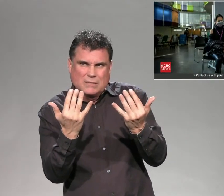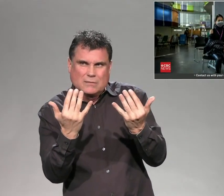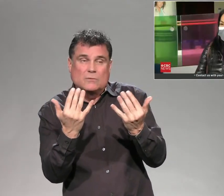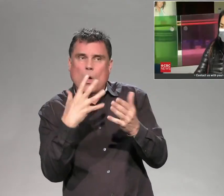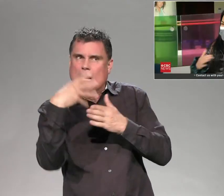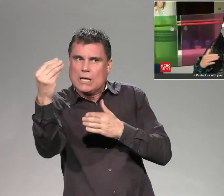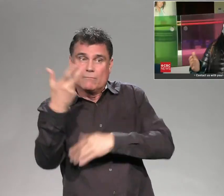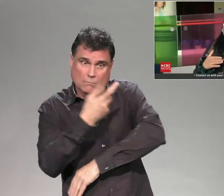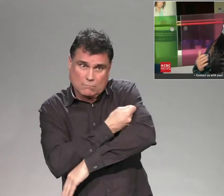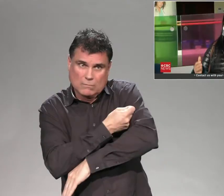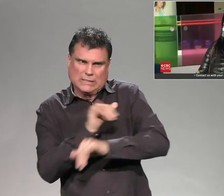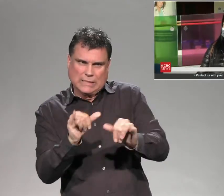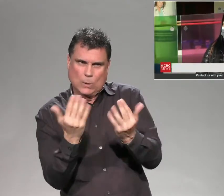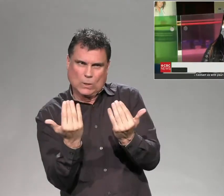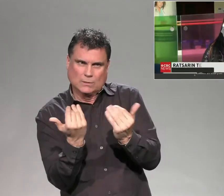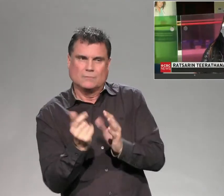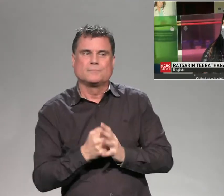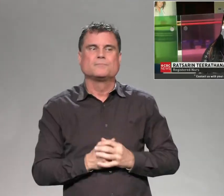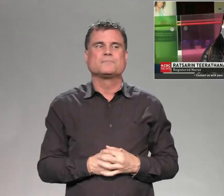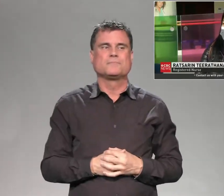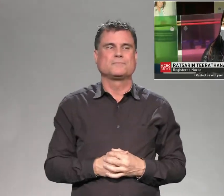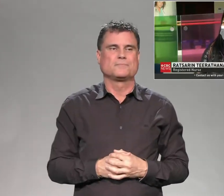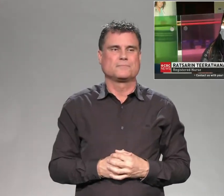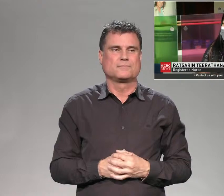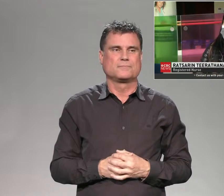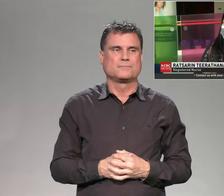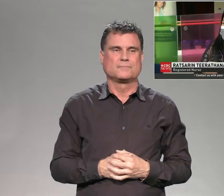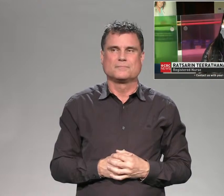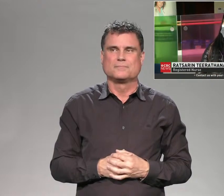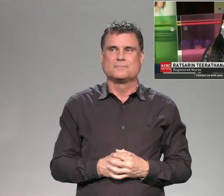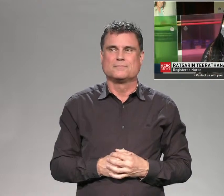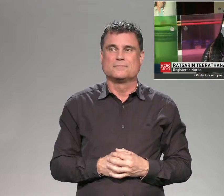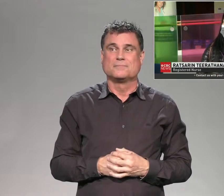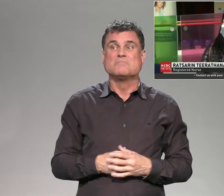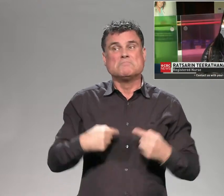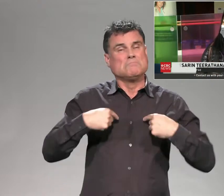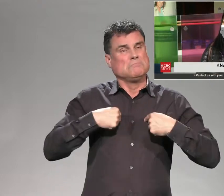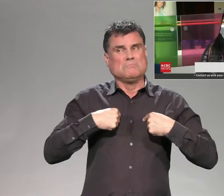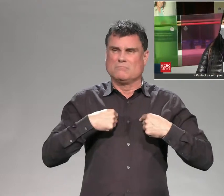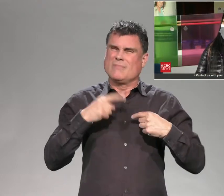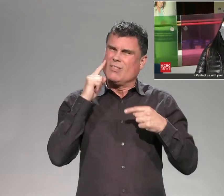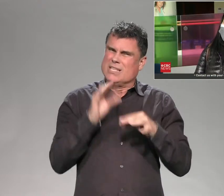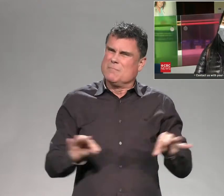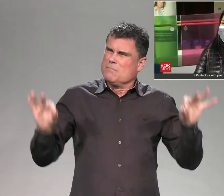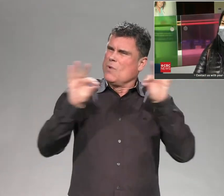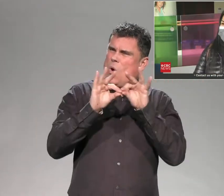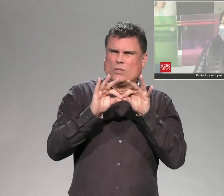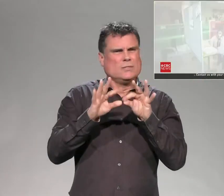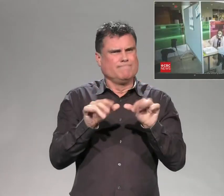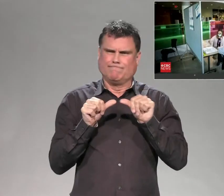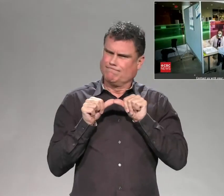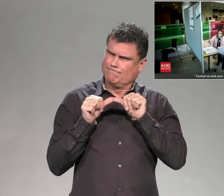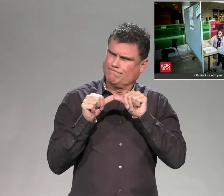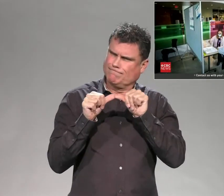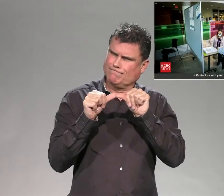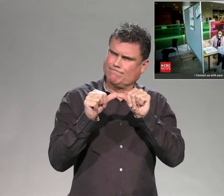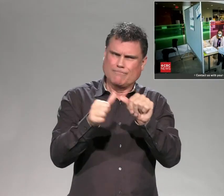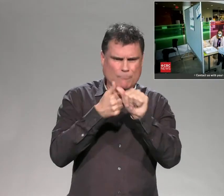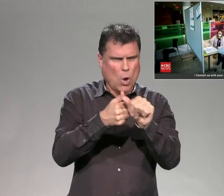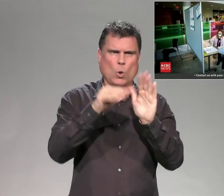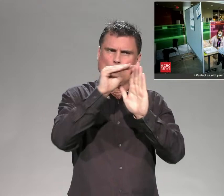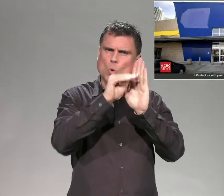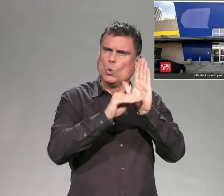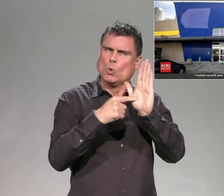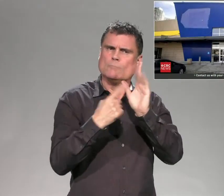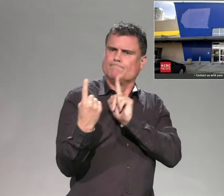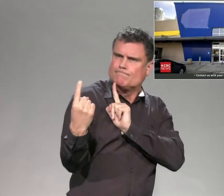continue doing social distancing and wearing PPE, wash their hands, and follow the rules. Health authorities are now